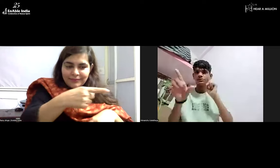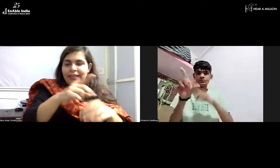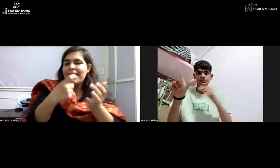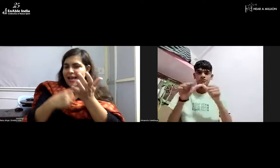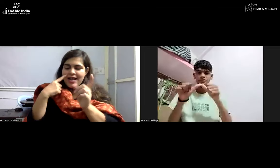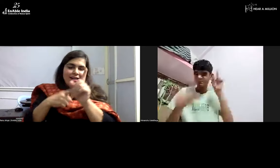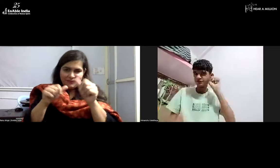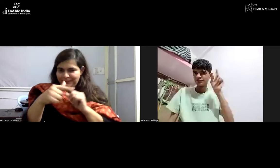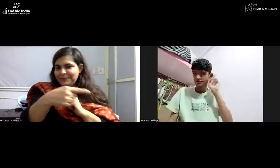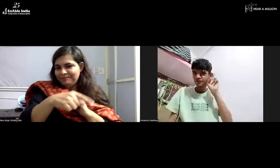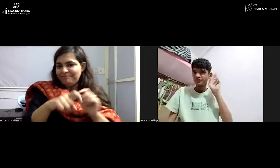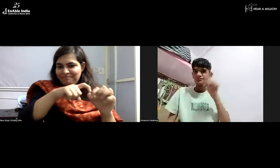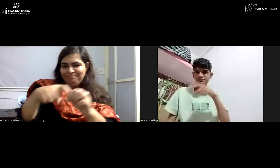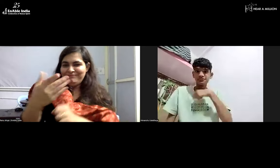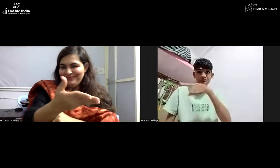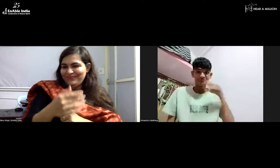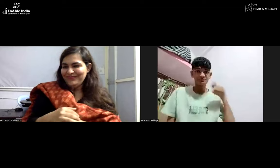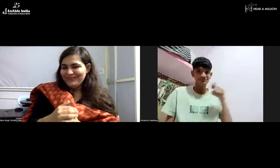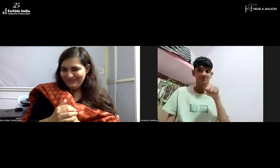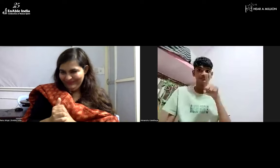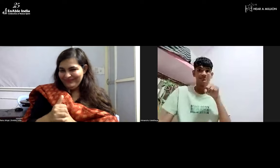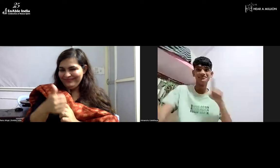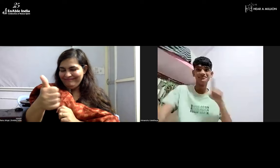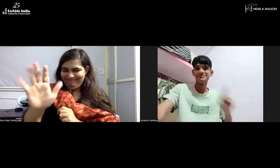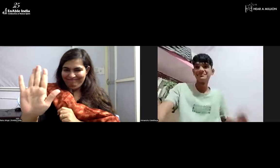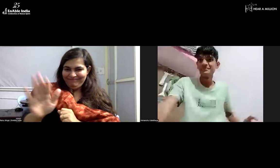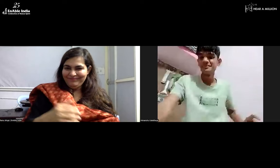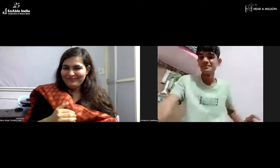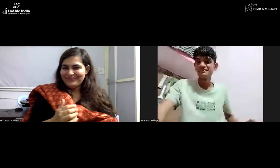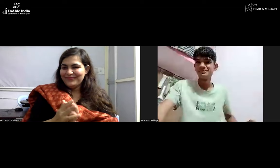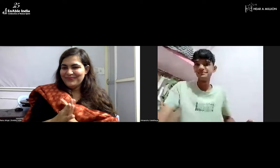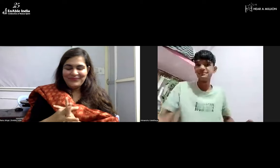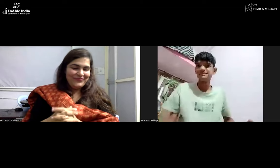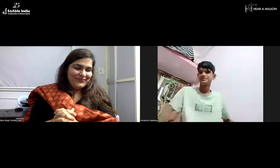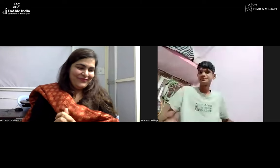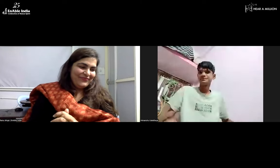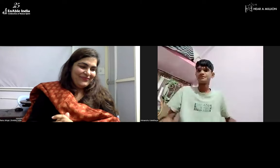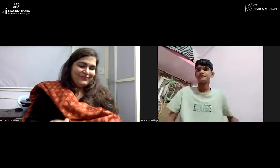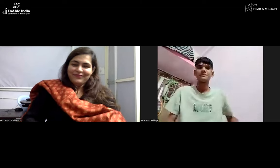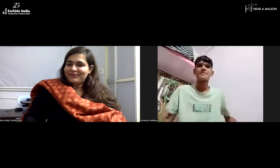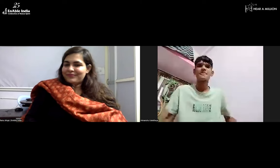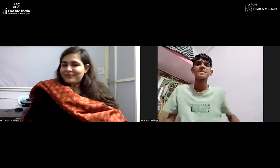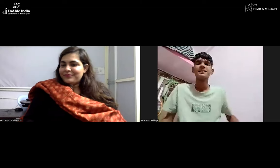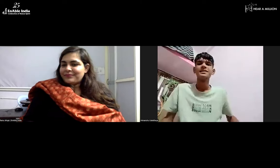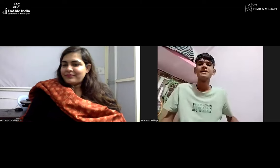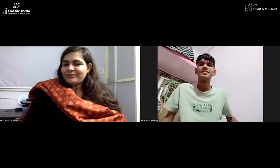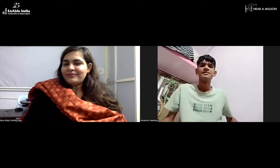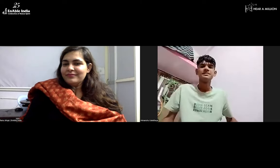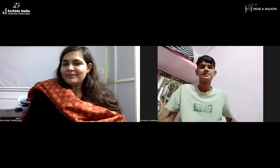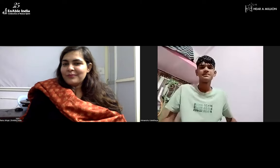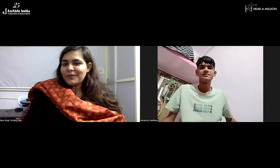you have a third thing you said, right? These two and these two. Okay, let's proceed. Let's have it from